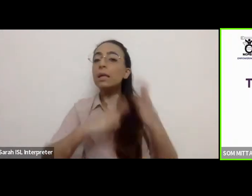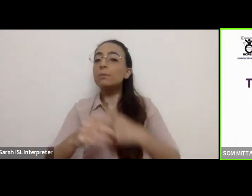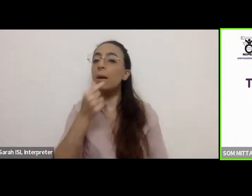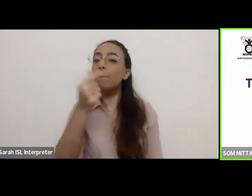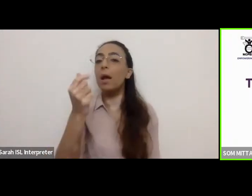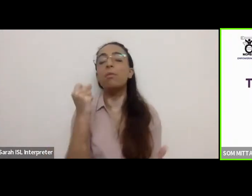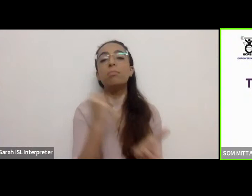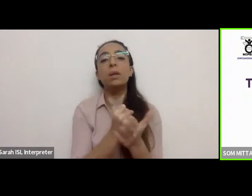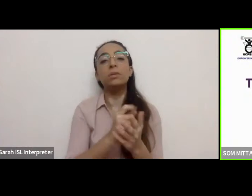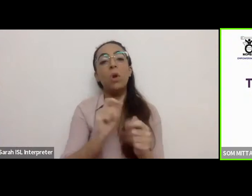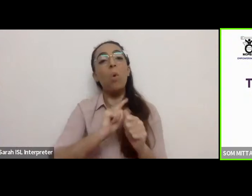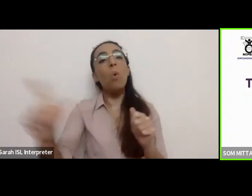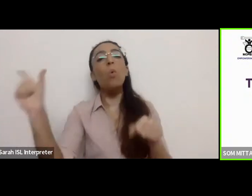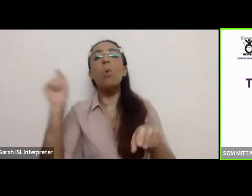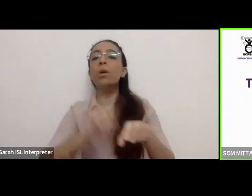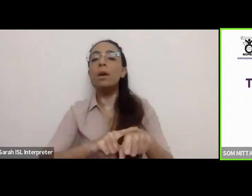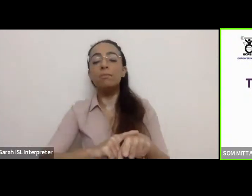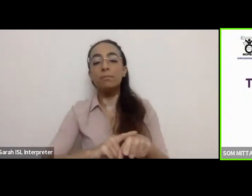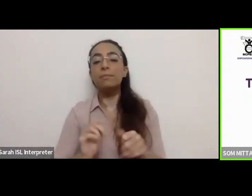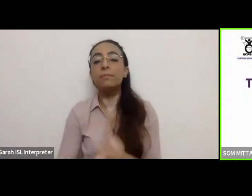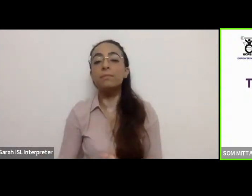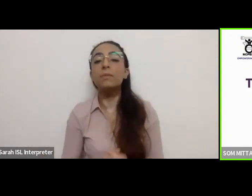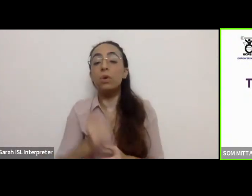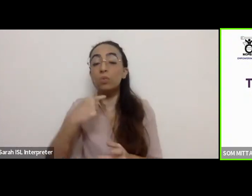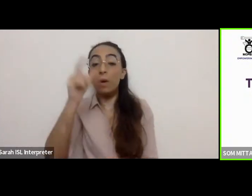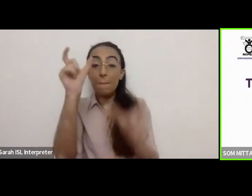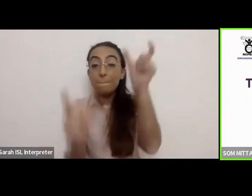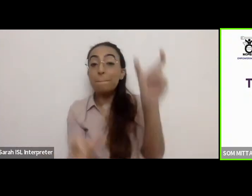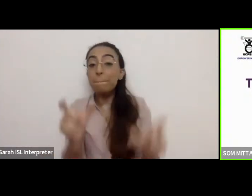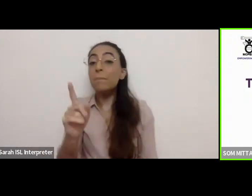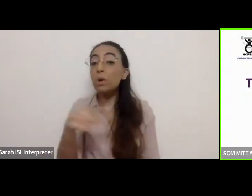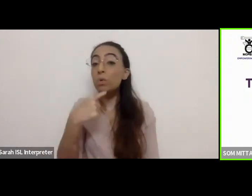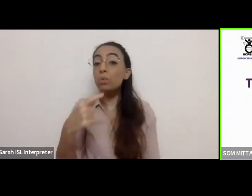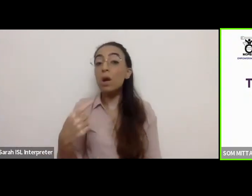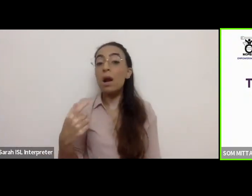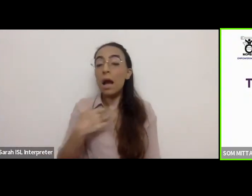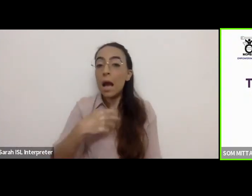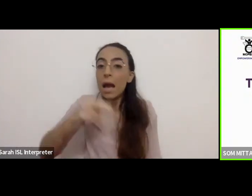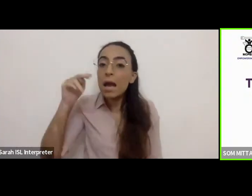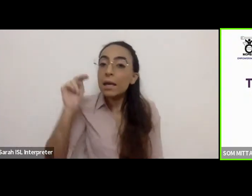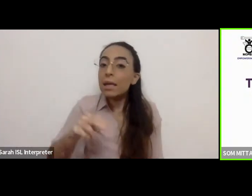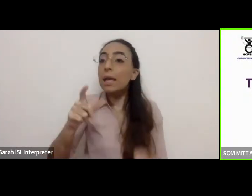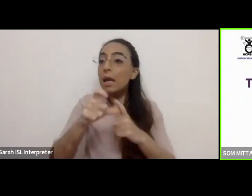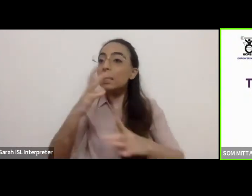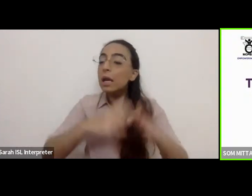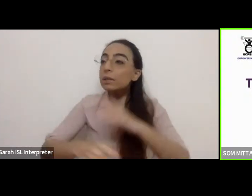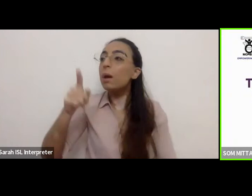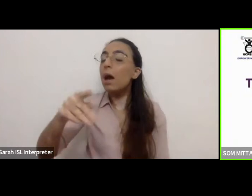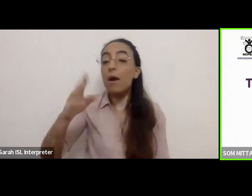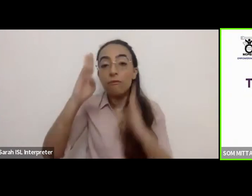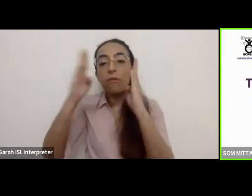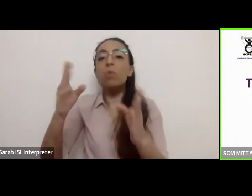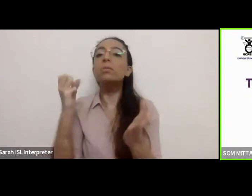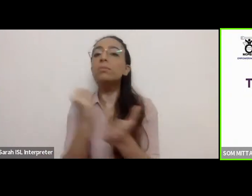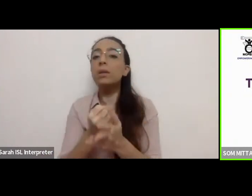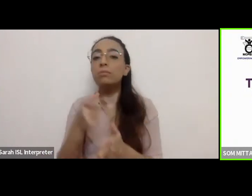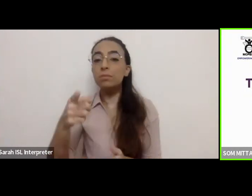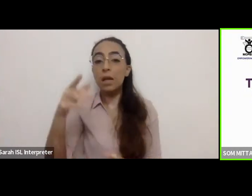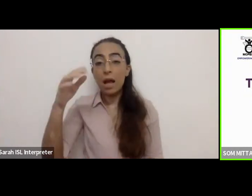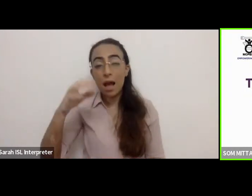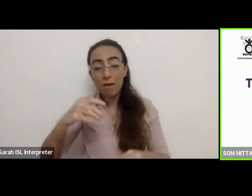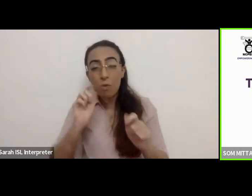this very large population of people who are very deserving, I think needs attention. So thank you very